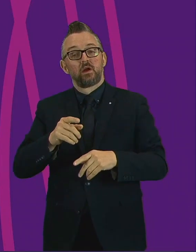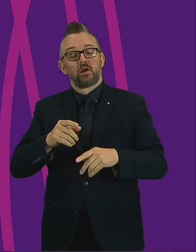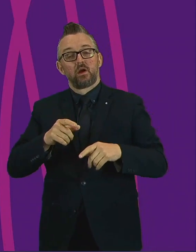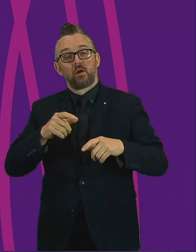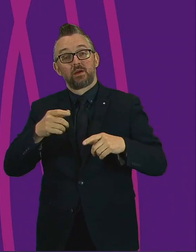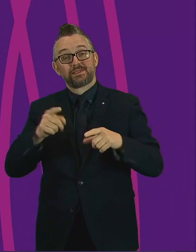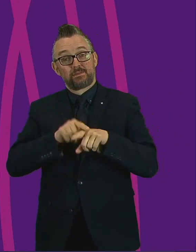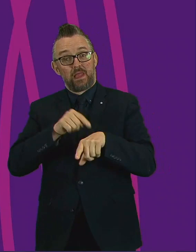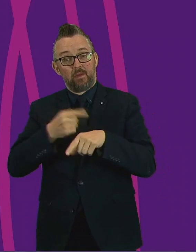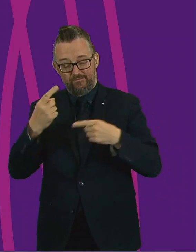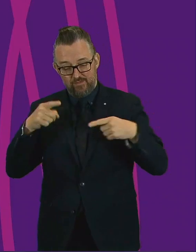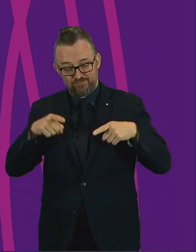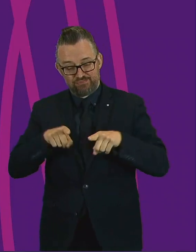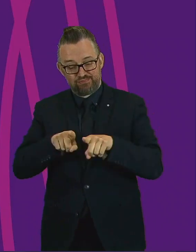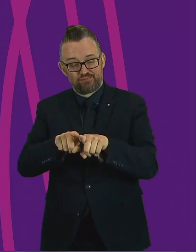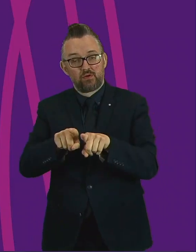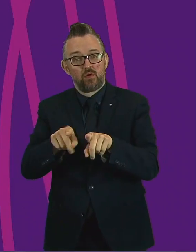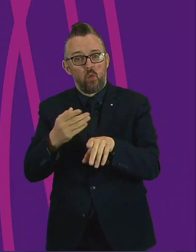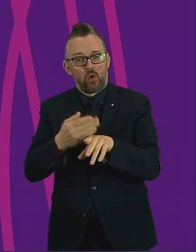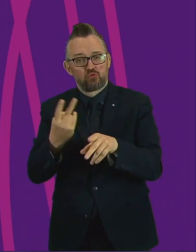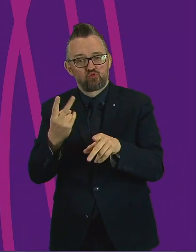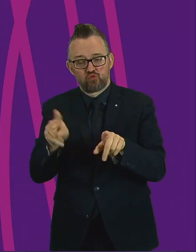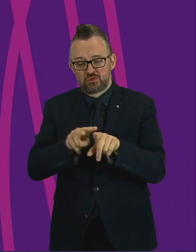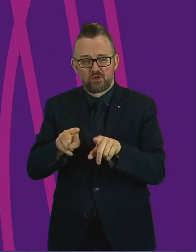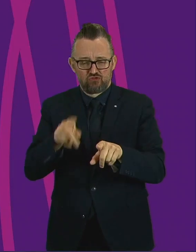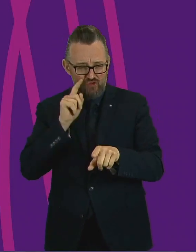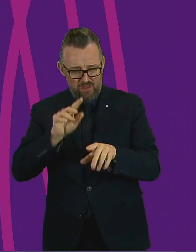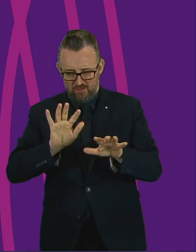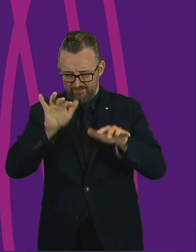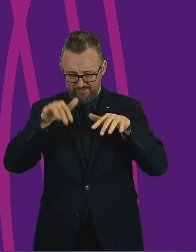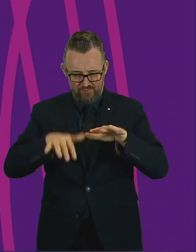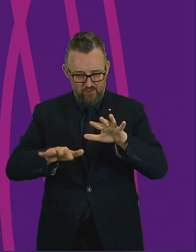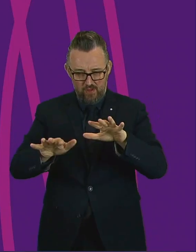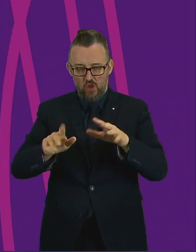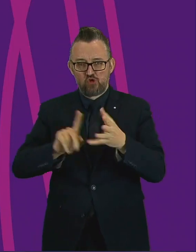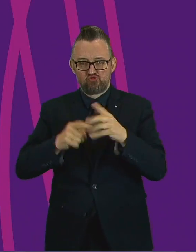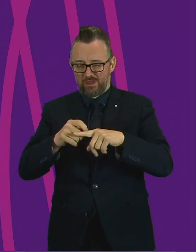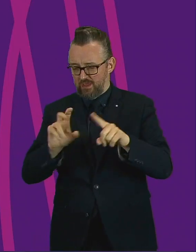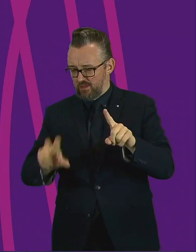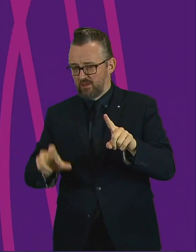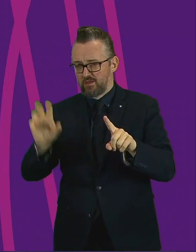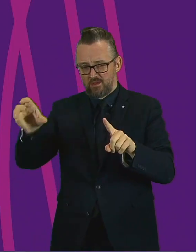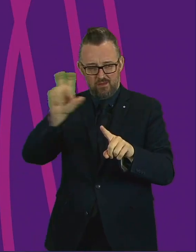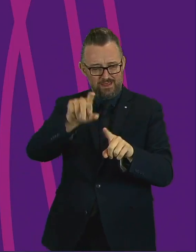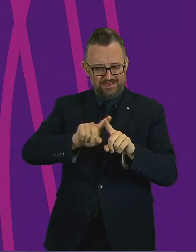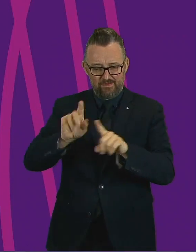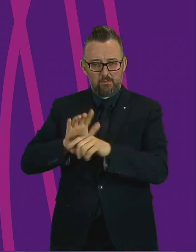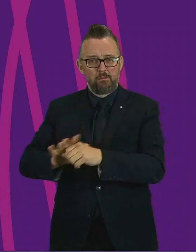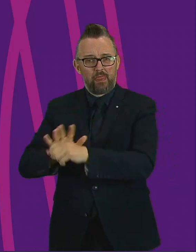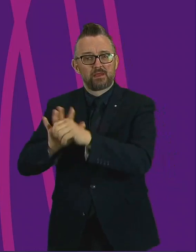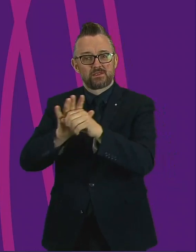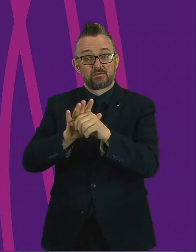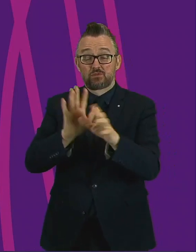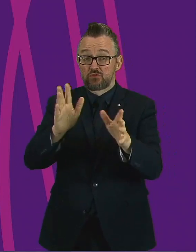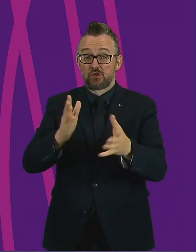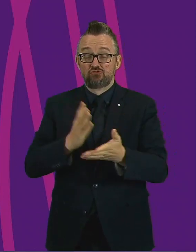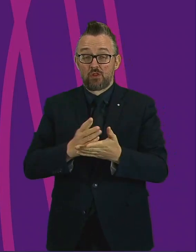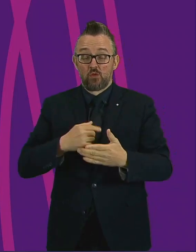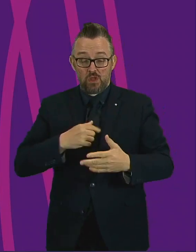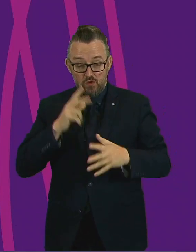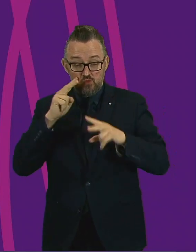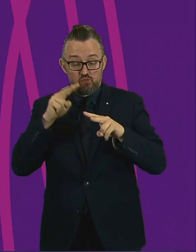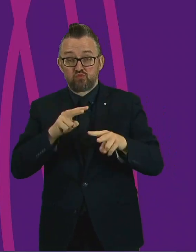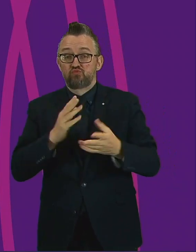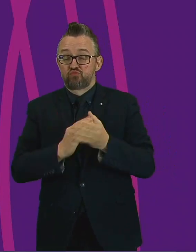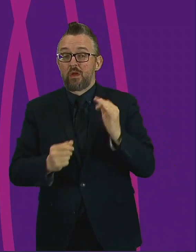to explore and understand the patterns emerging from other parts of the UK. So this is what we take very seriously, and I know Public